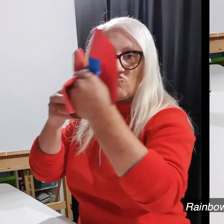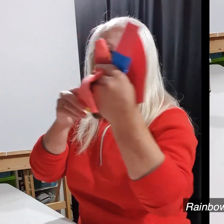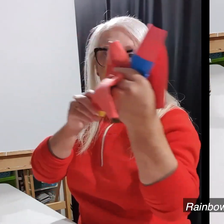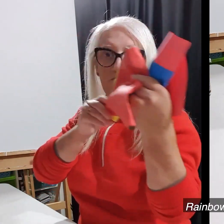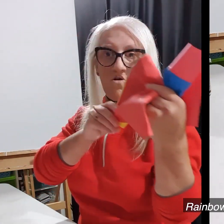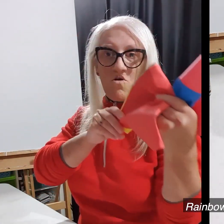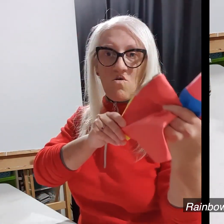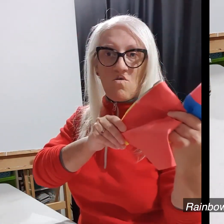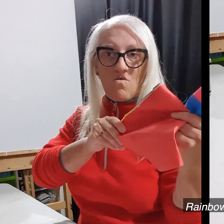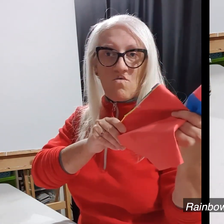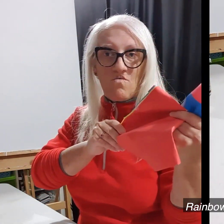Rainbow.